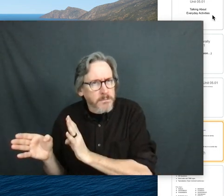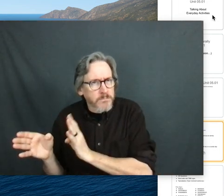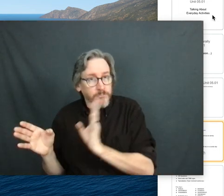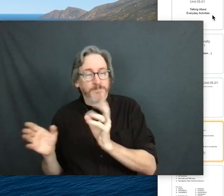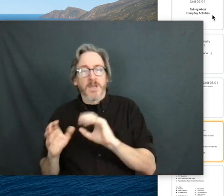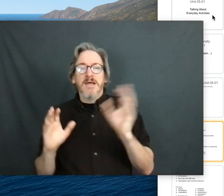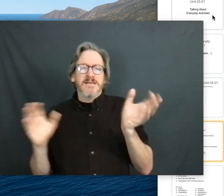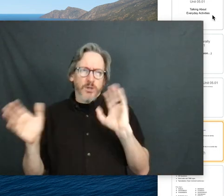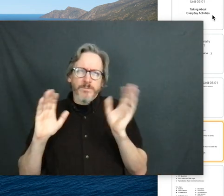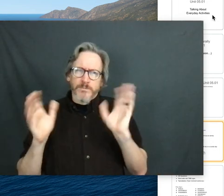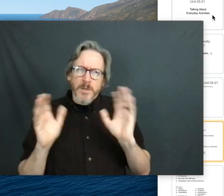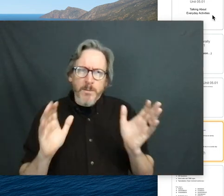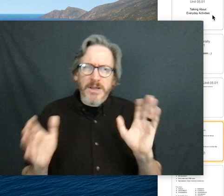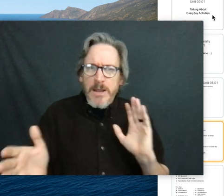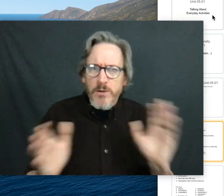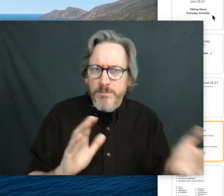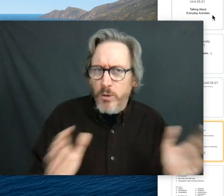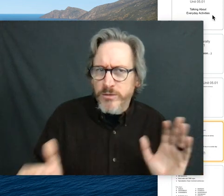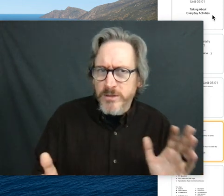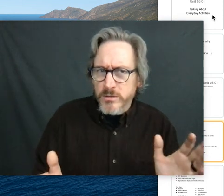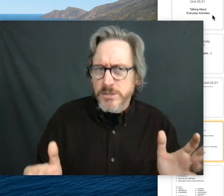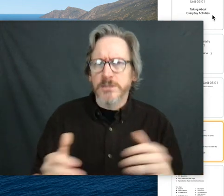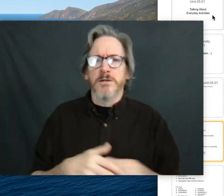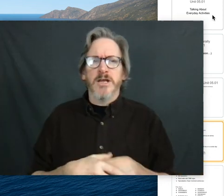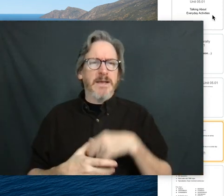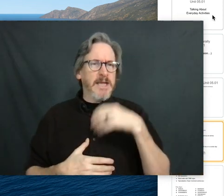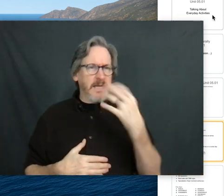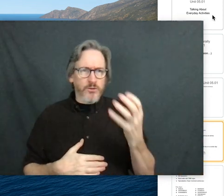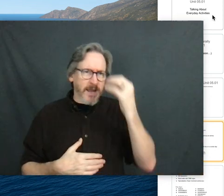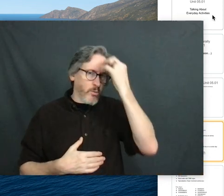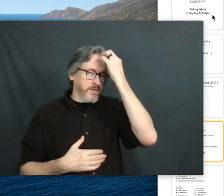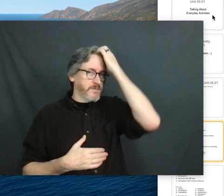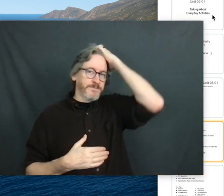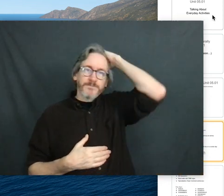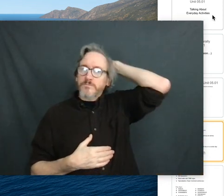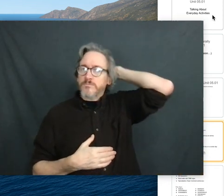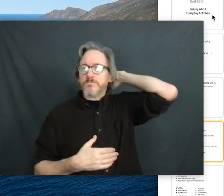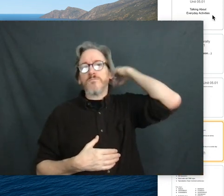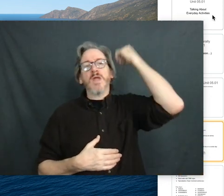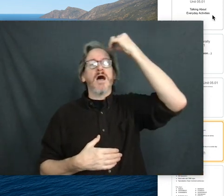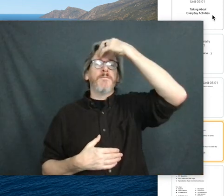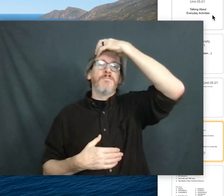when, right? So play with both of those. Either way it works.